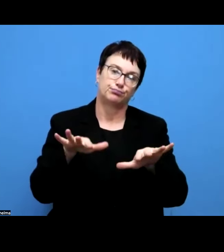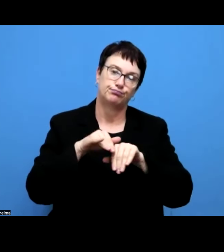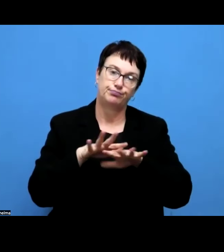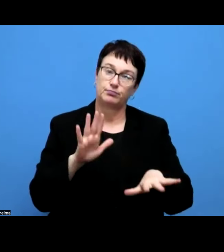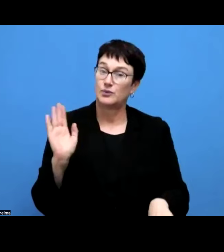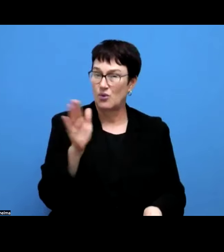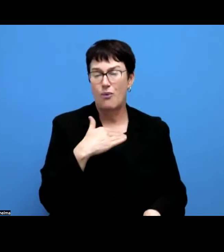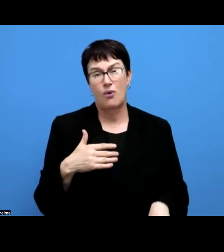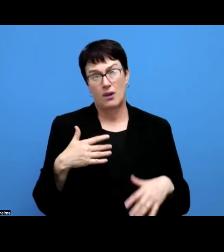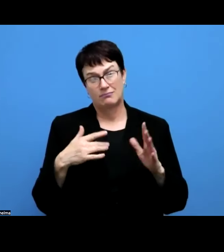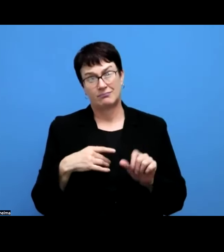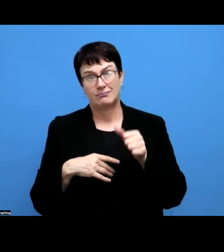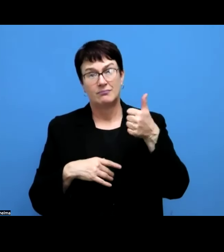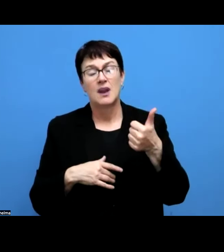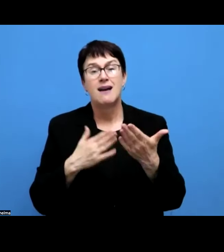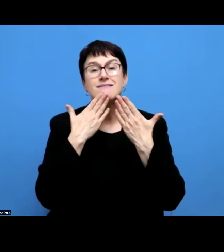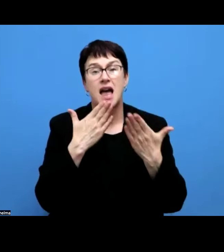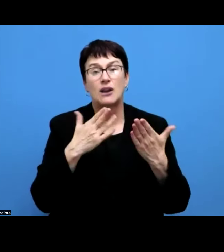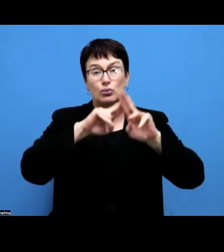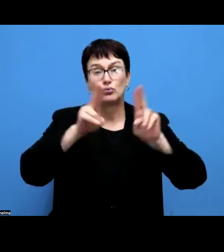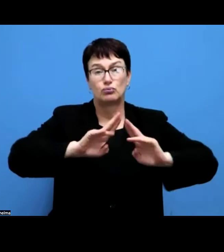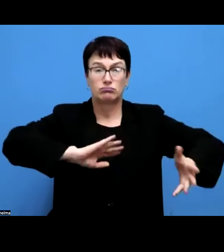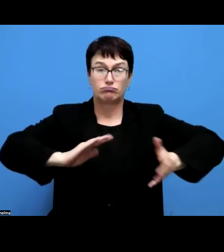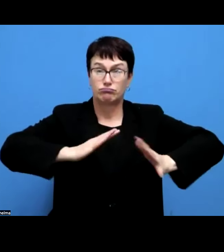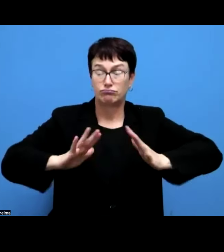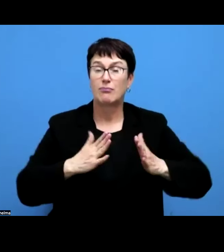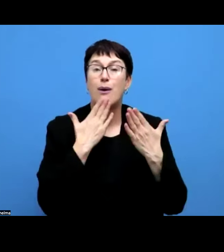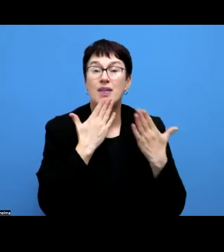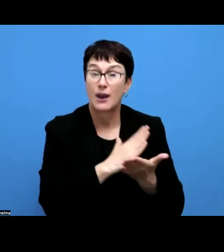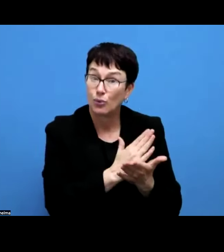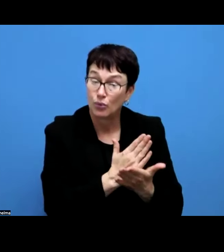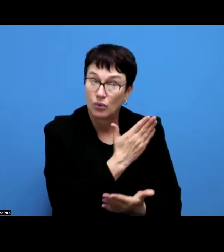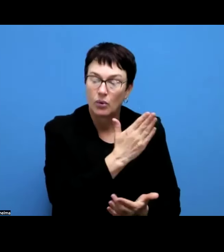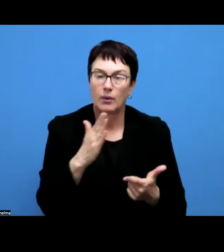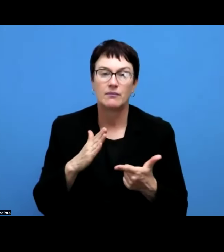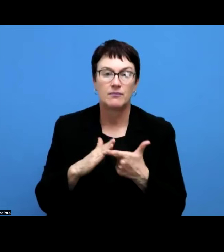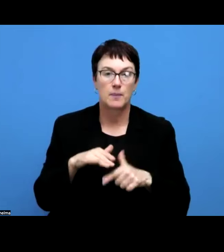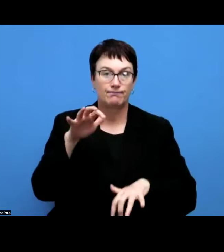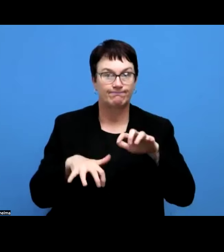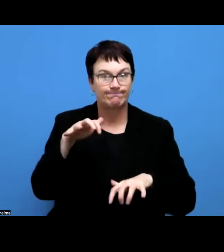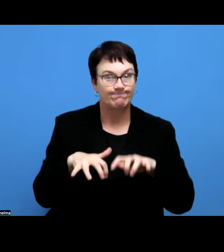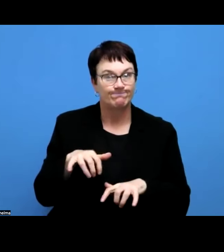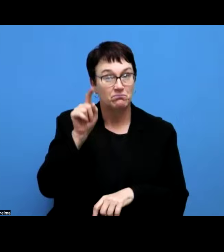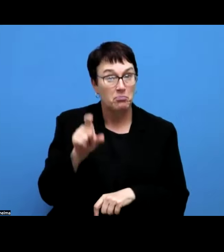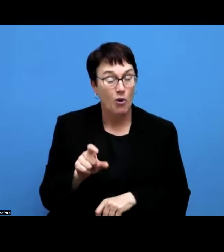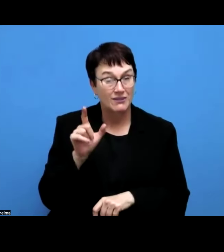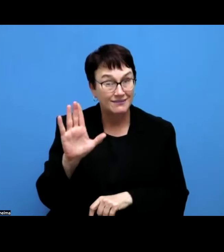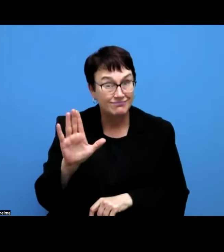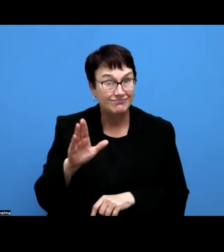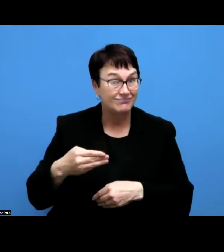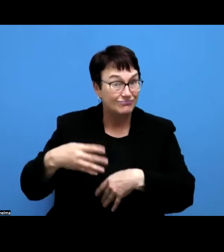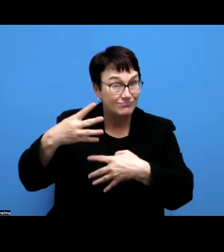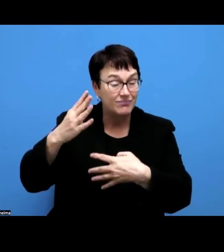to our international sign interpreters, our CART provider, as well as the